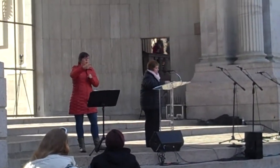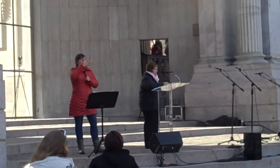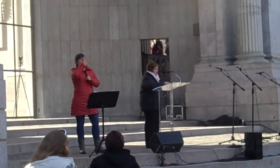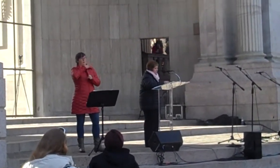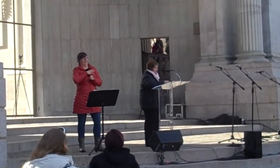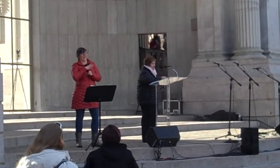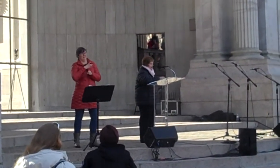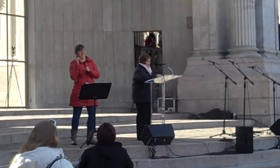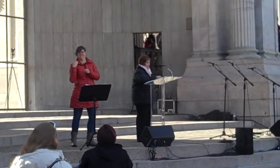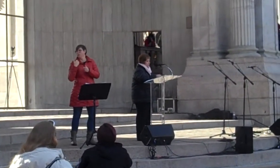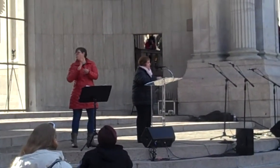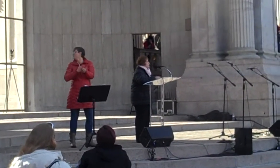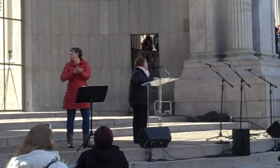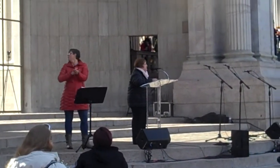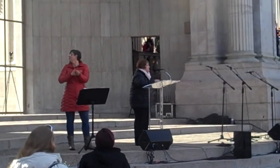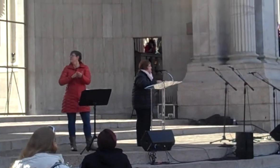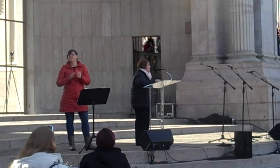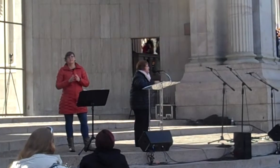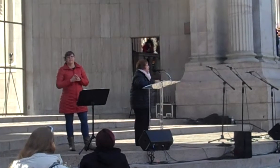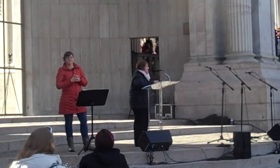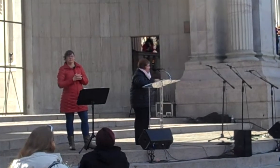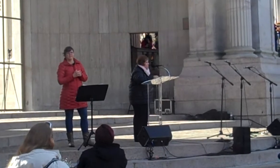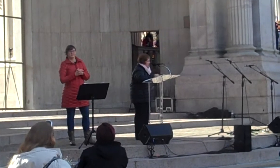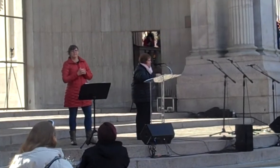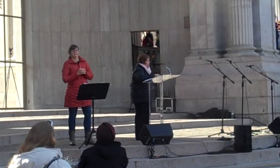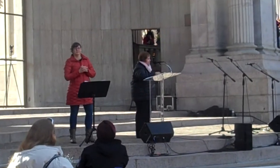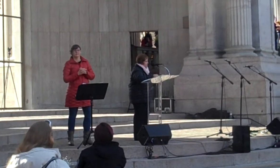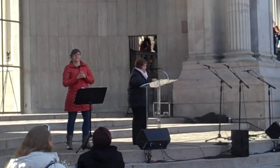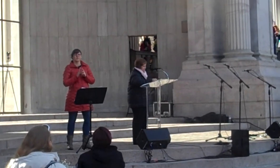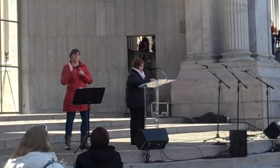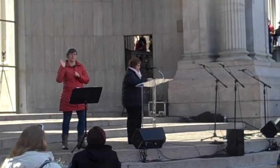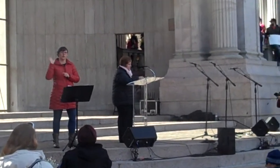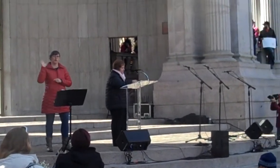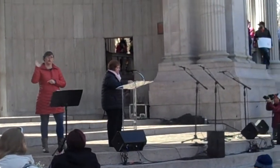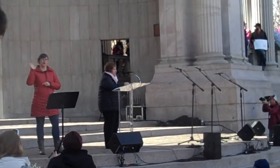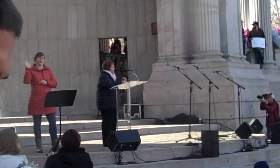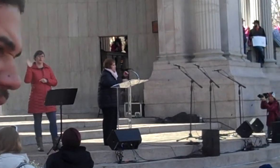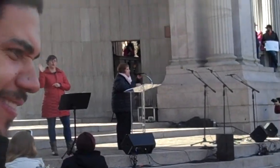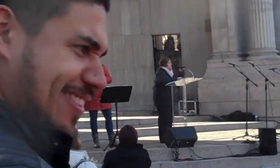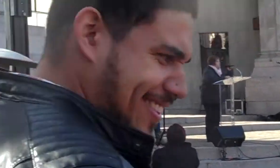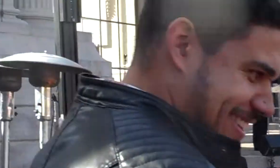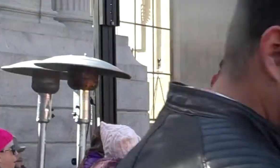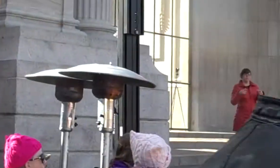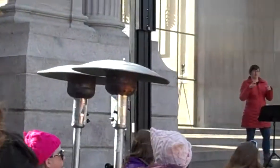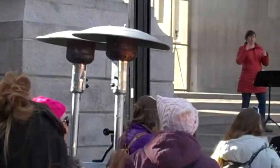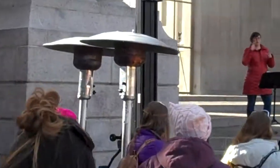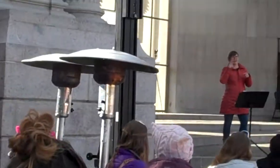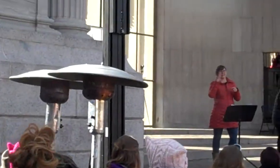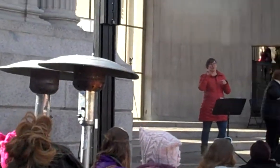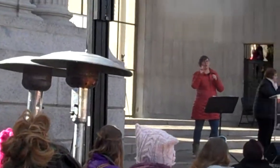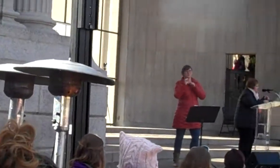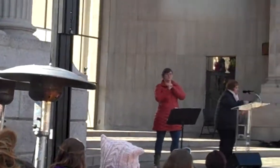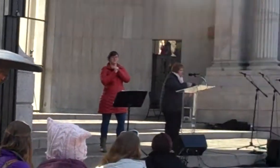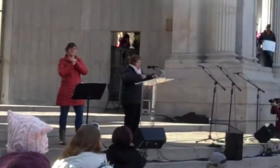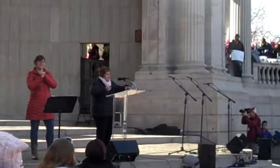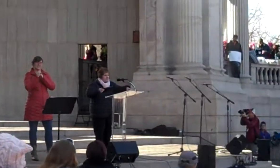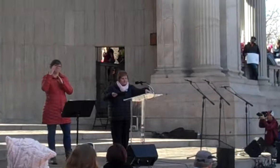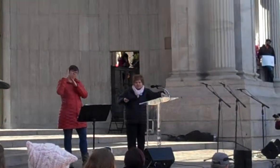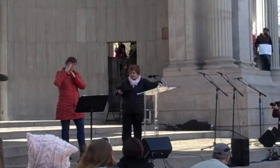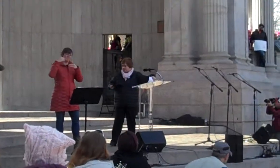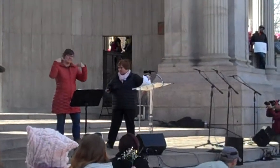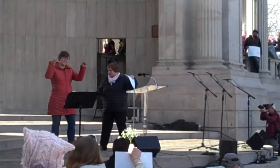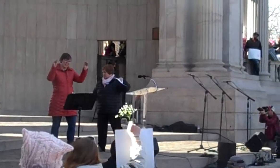remains one of the best-selling independent releases of all time. Ladies and gentlemen, Chris Williamson.